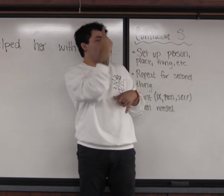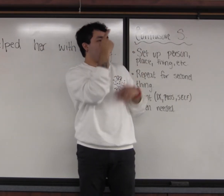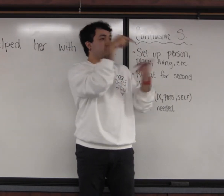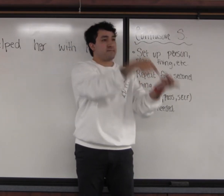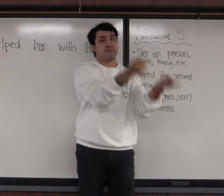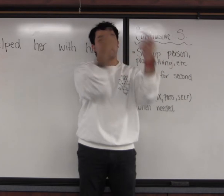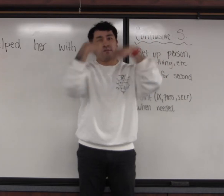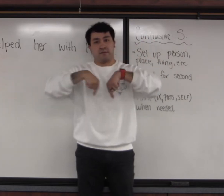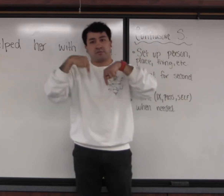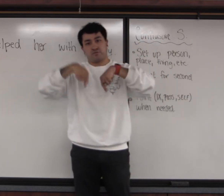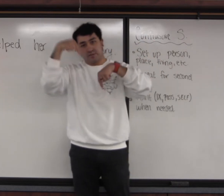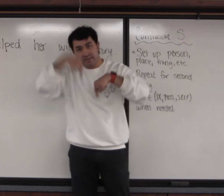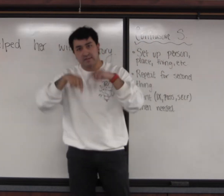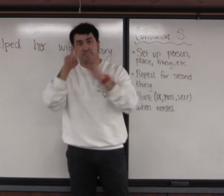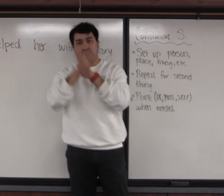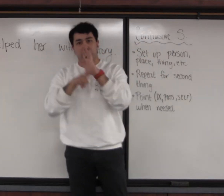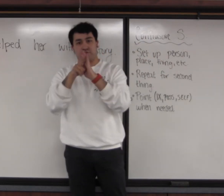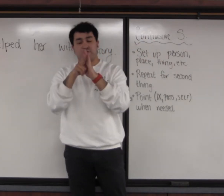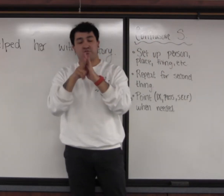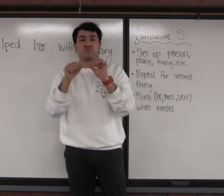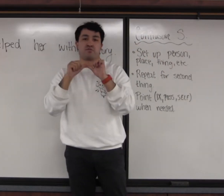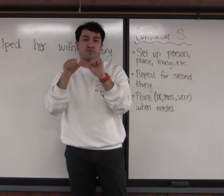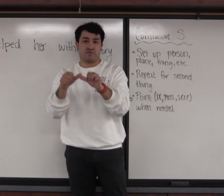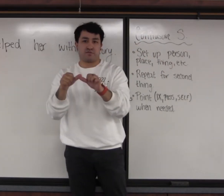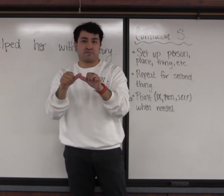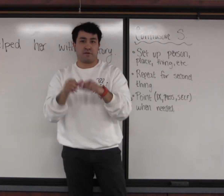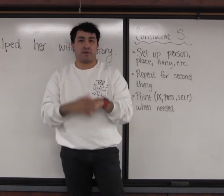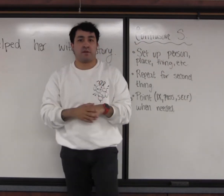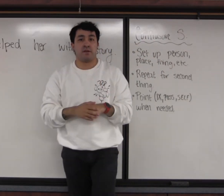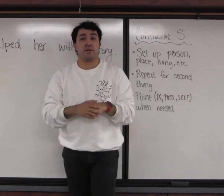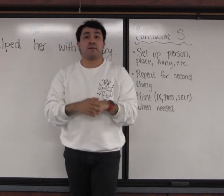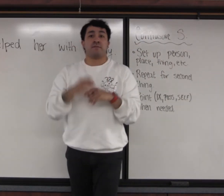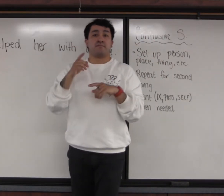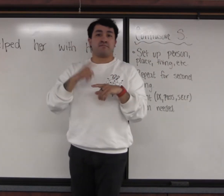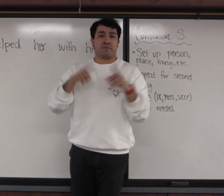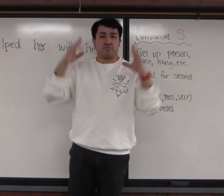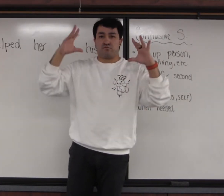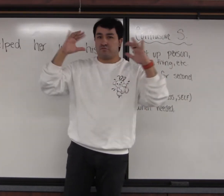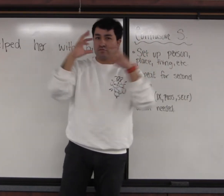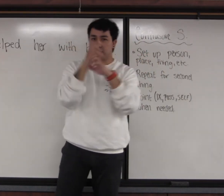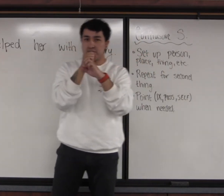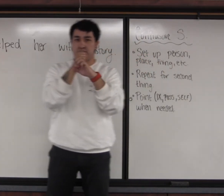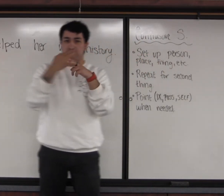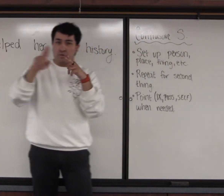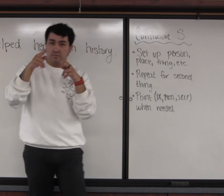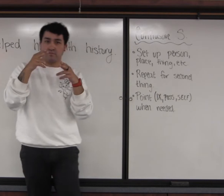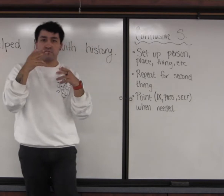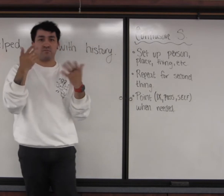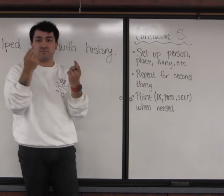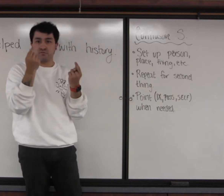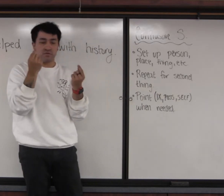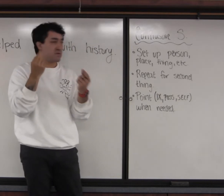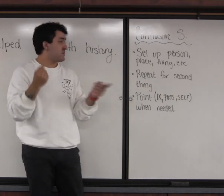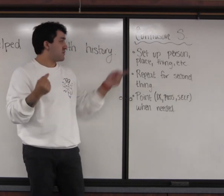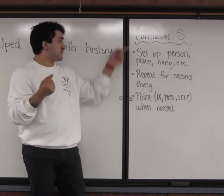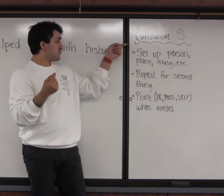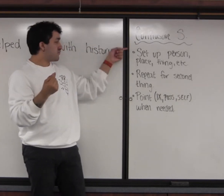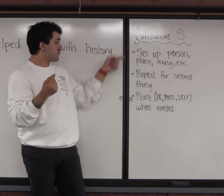you understand those, and then come back, because that is really the base to be understanding how to use directional signs between two people who are not